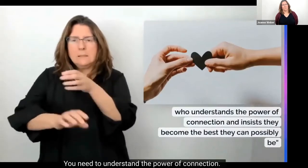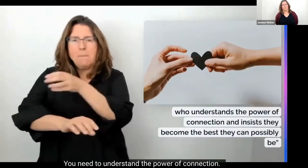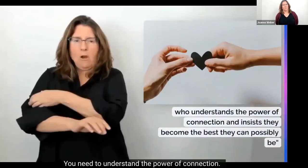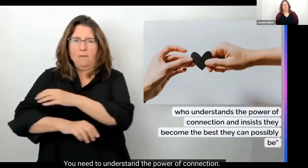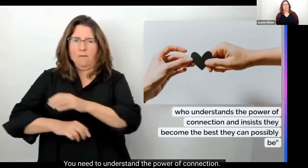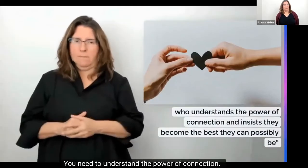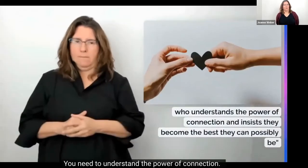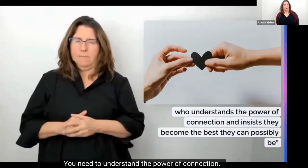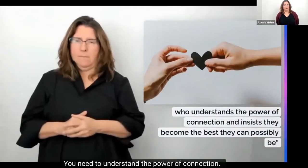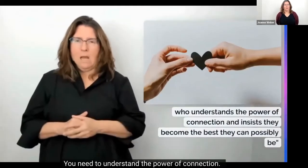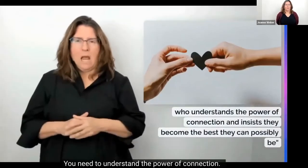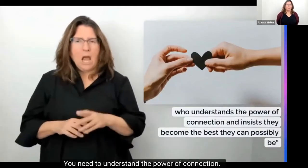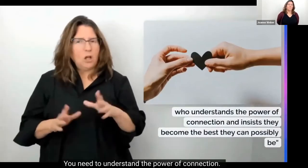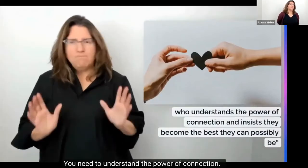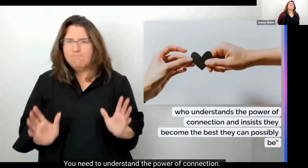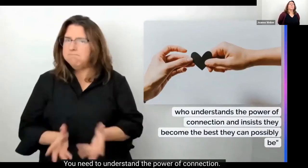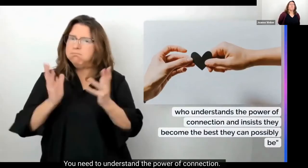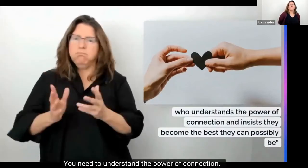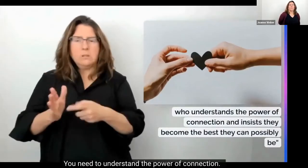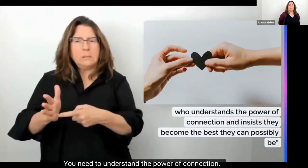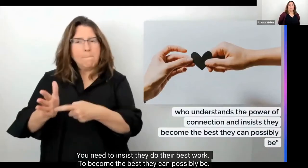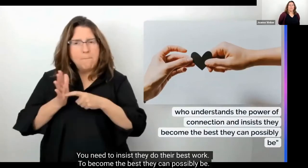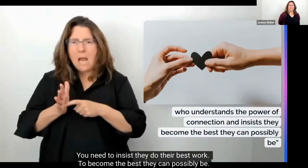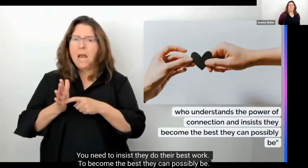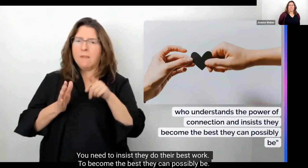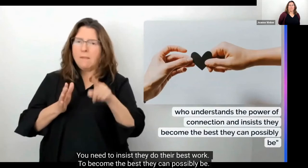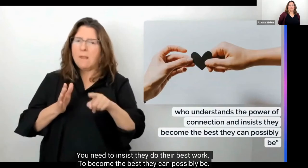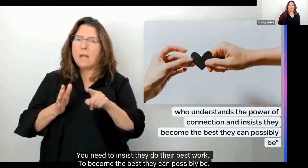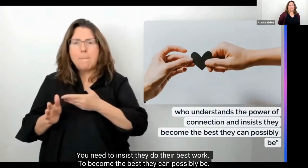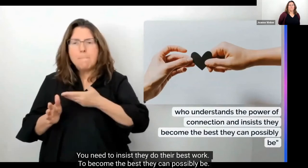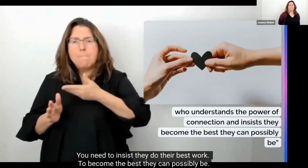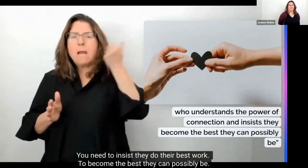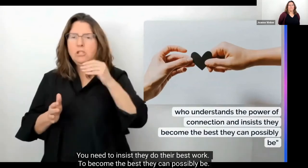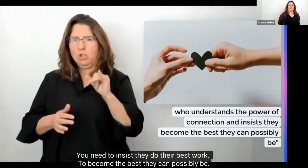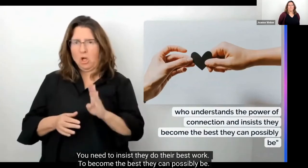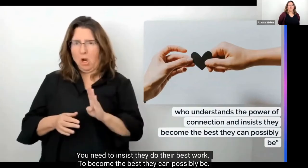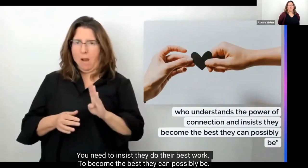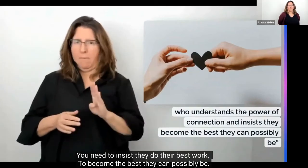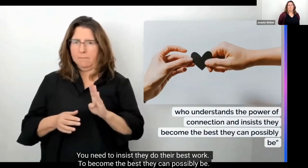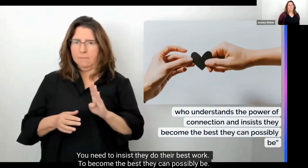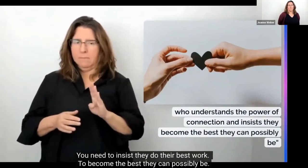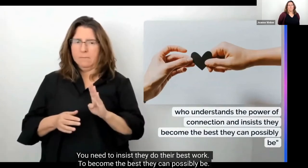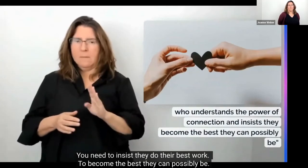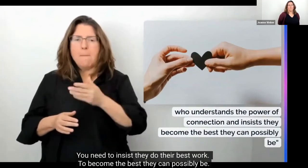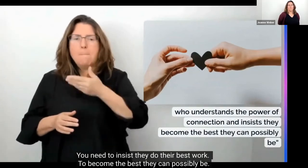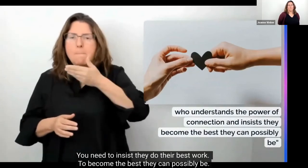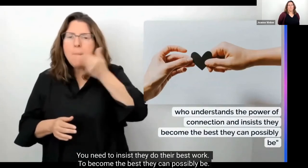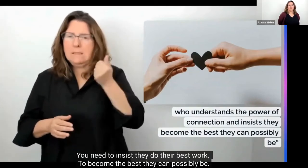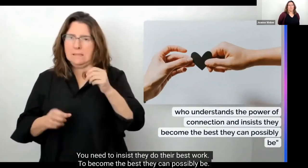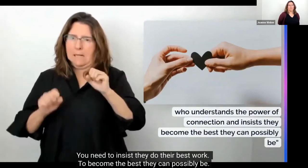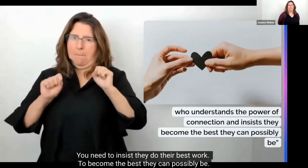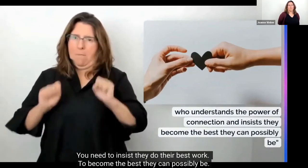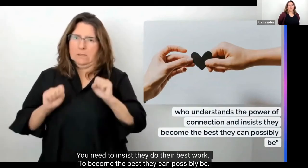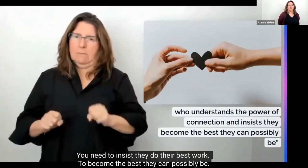You need to understand the power of connection. You need to insist they do their best work to become